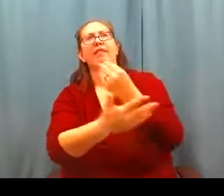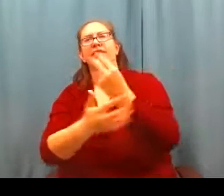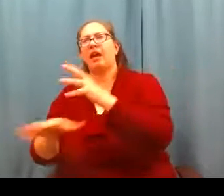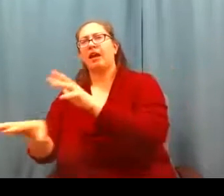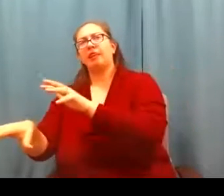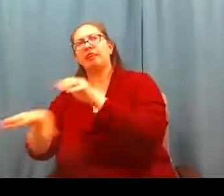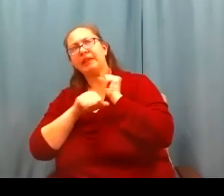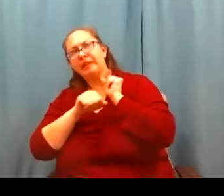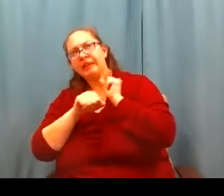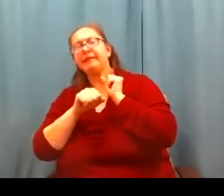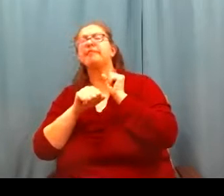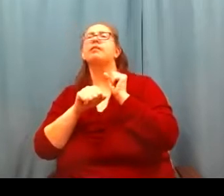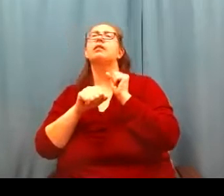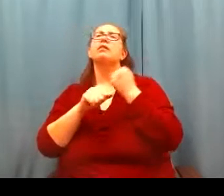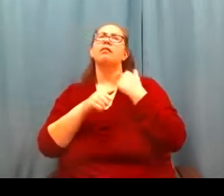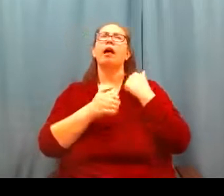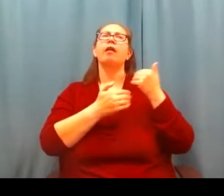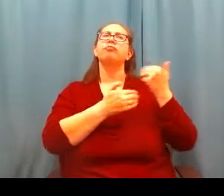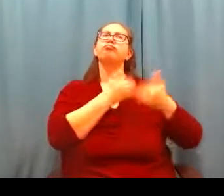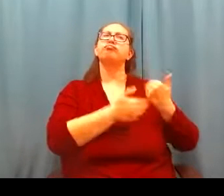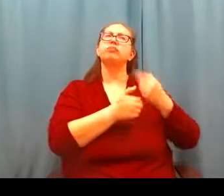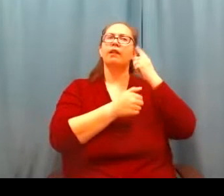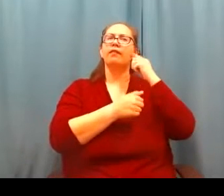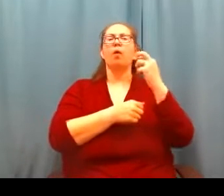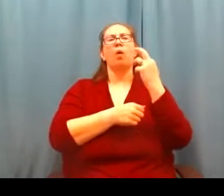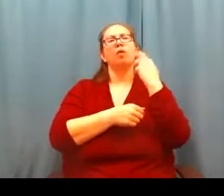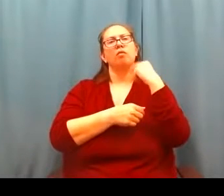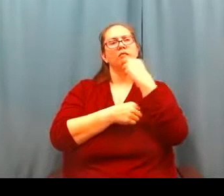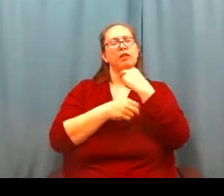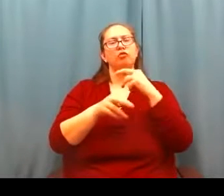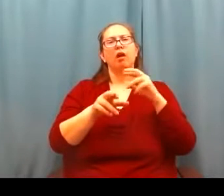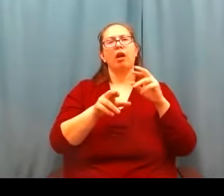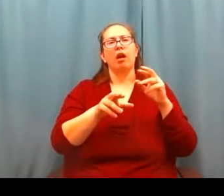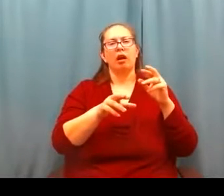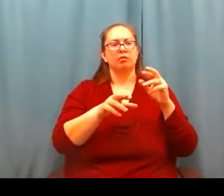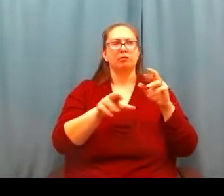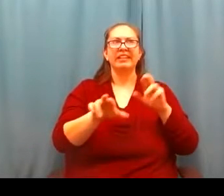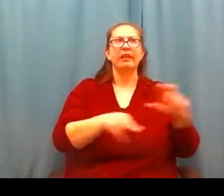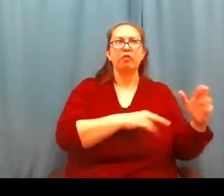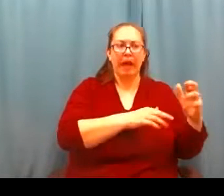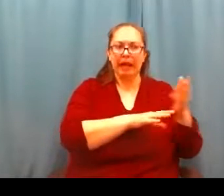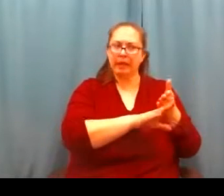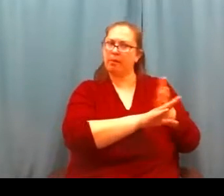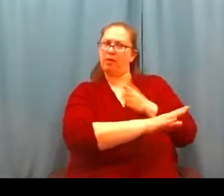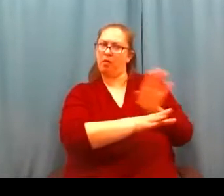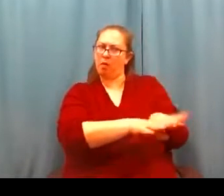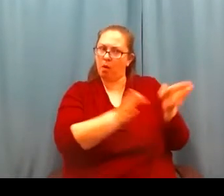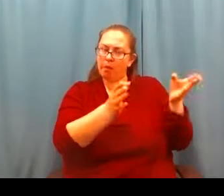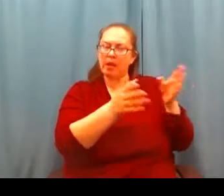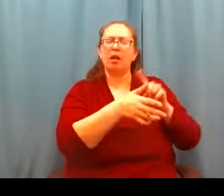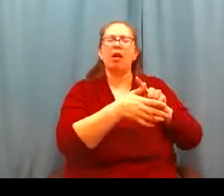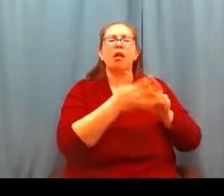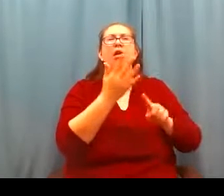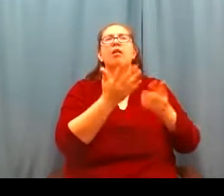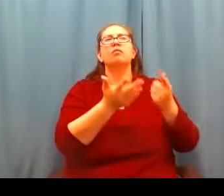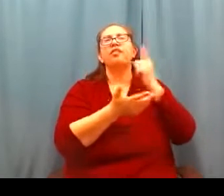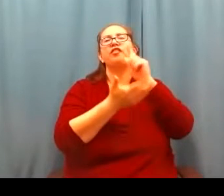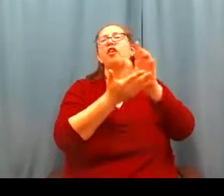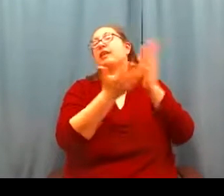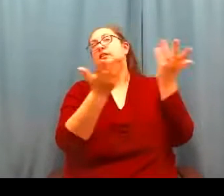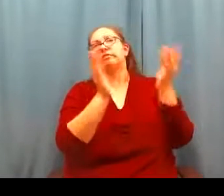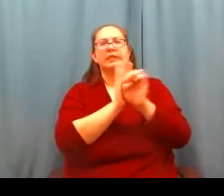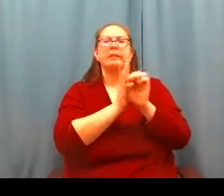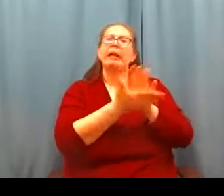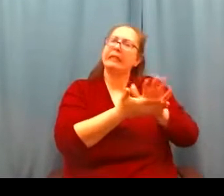those. Procedures for restaurant preparation. There are a number of those, cleaning and sanitizing. So